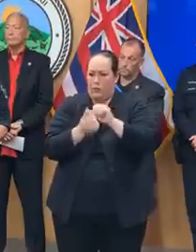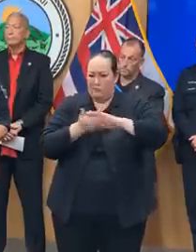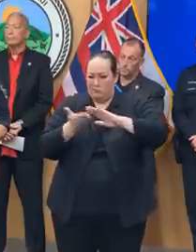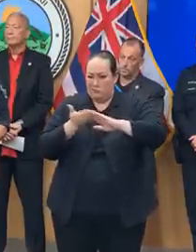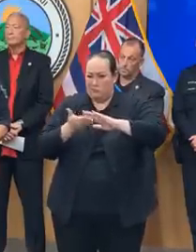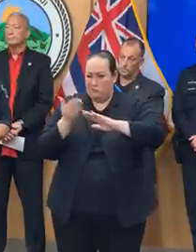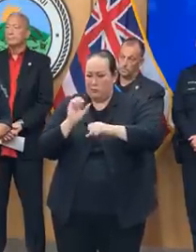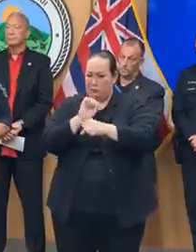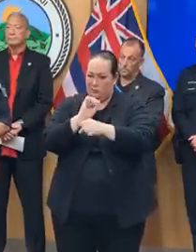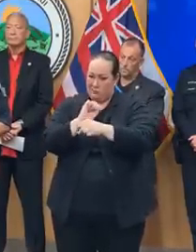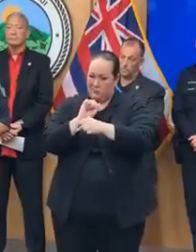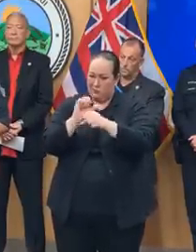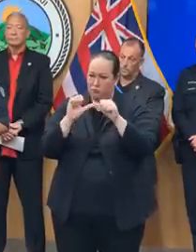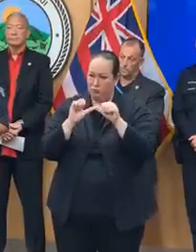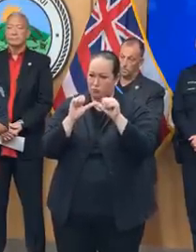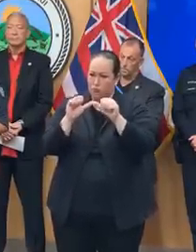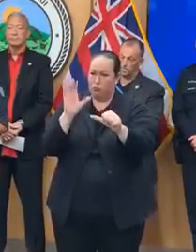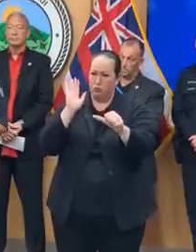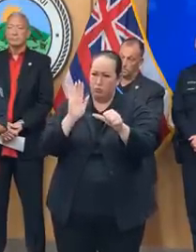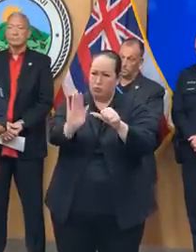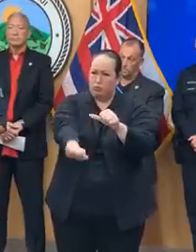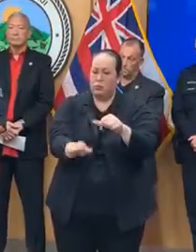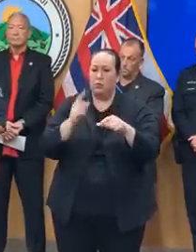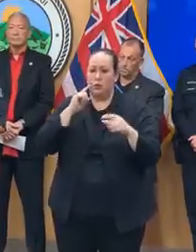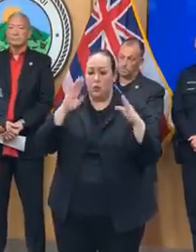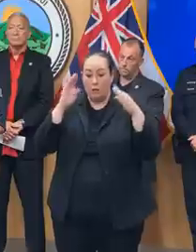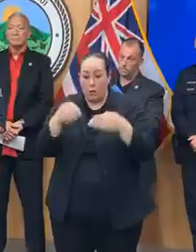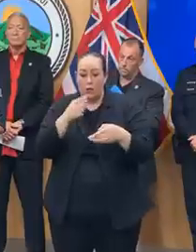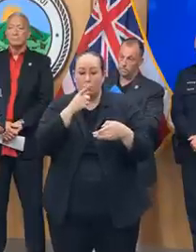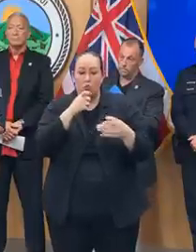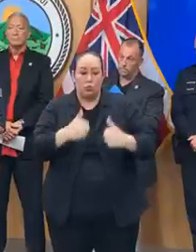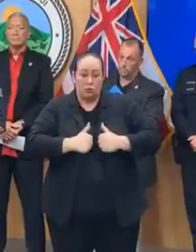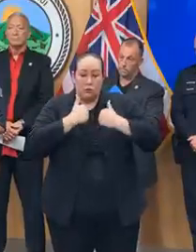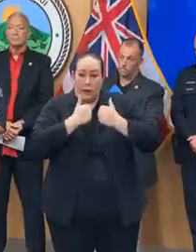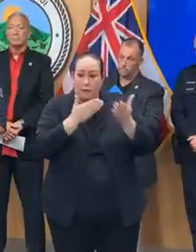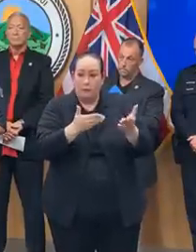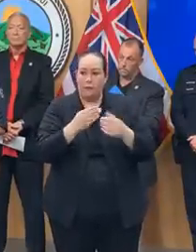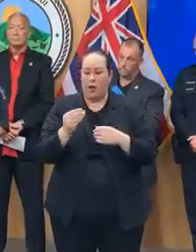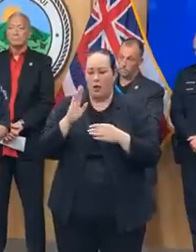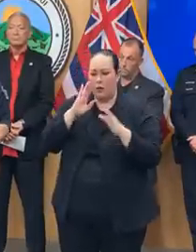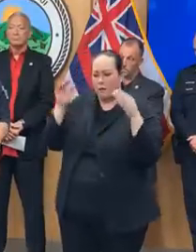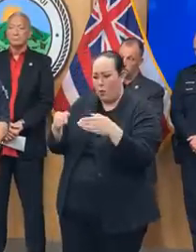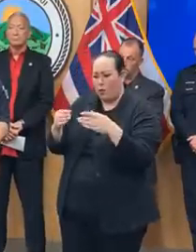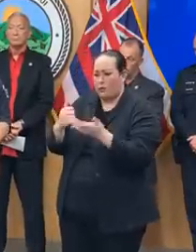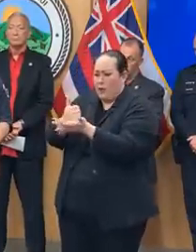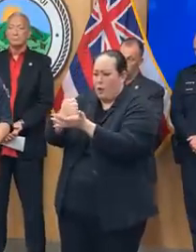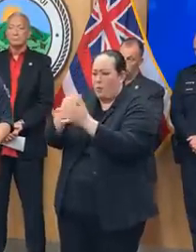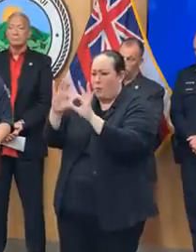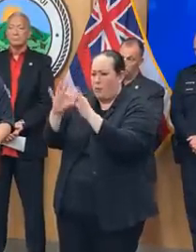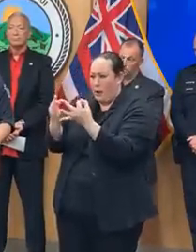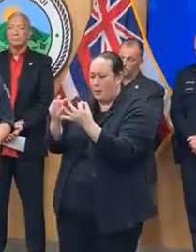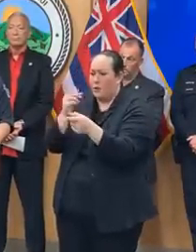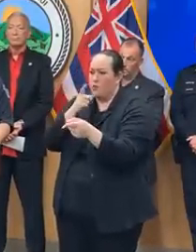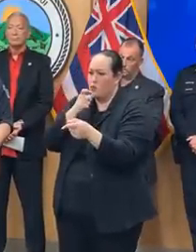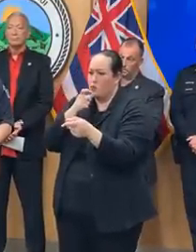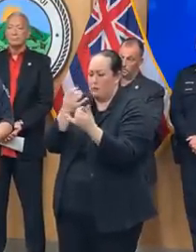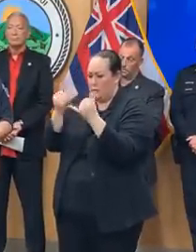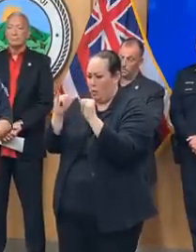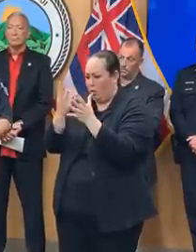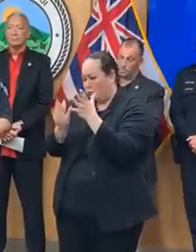tirelessly with a focus on survivors and families of those who have been lost or who continue to be unaccounted